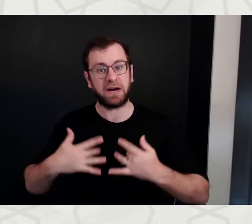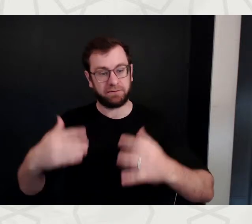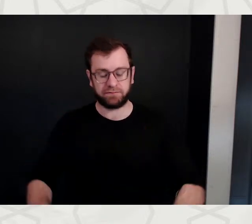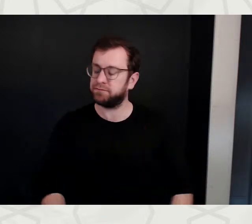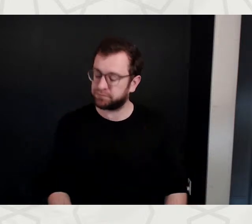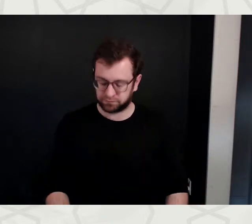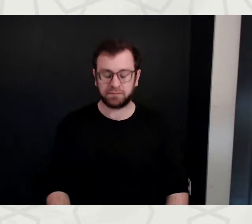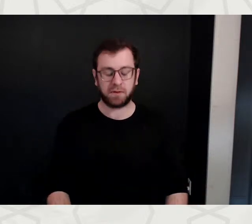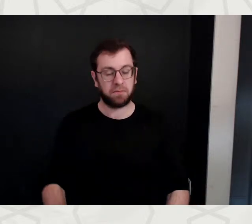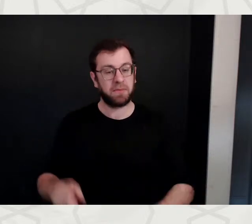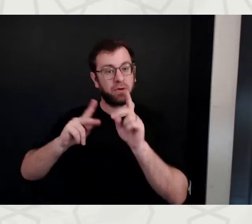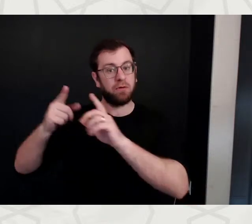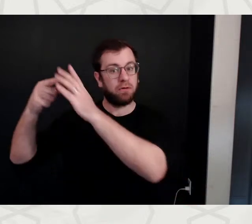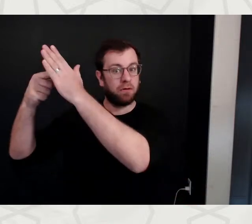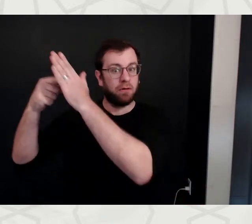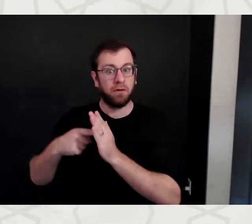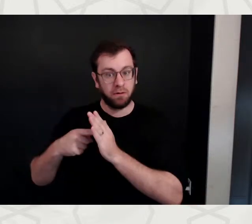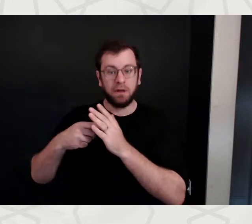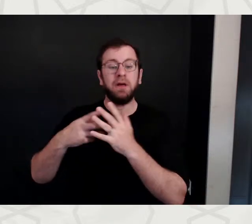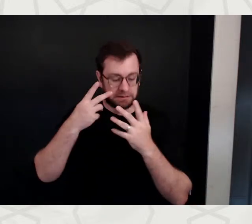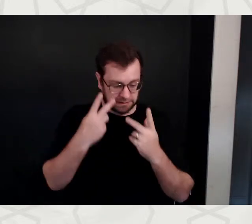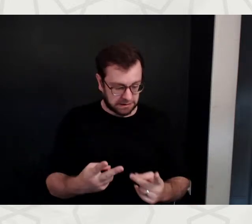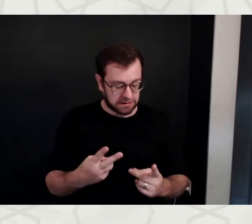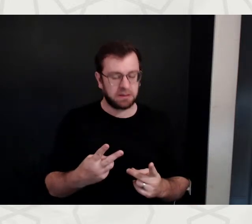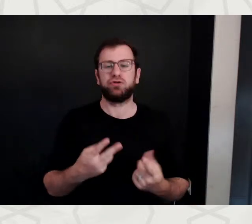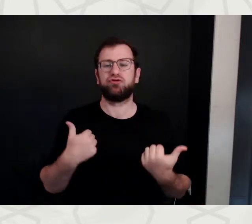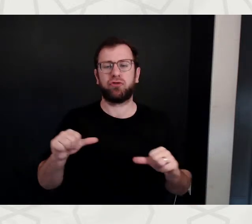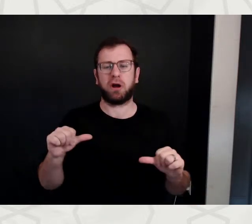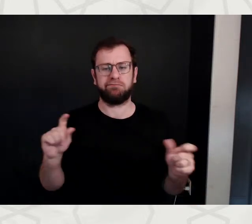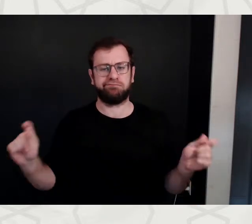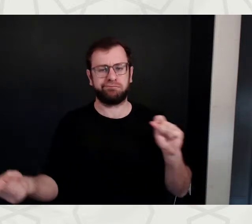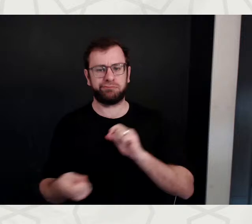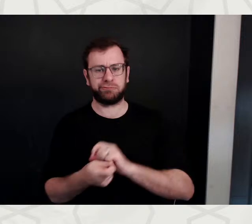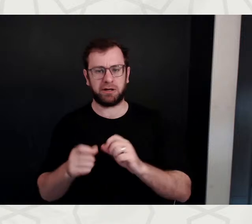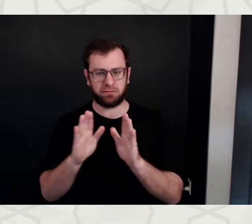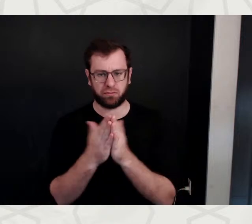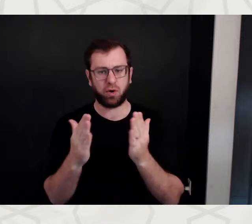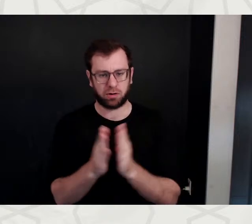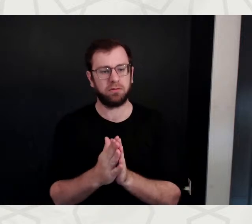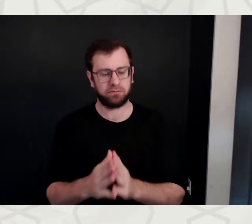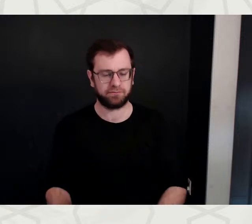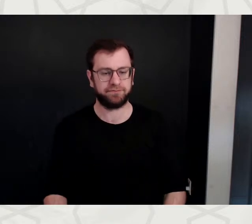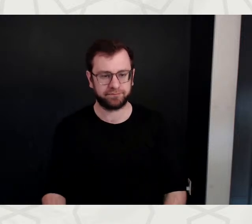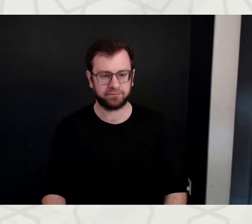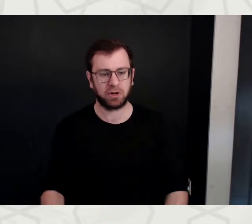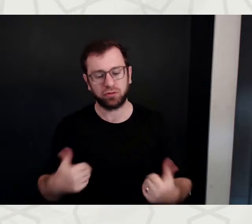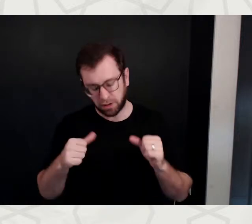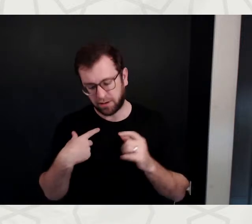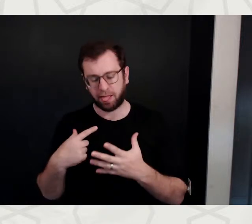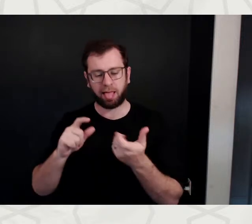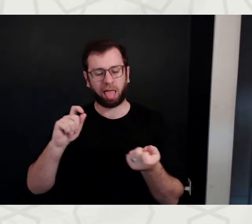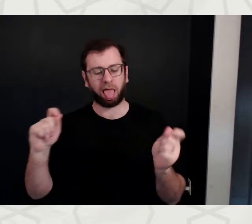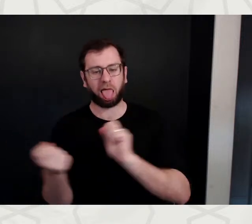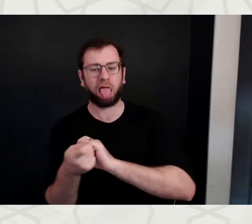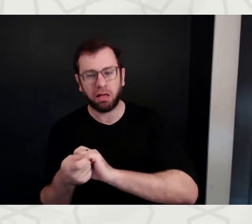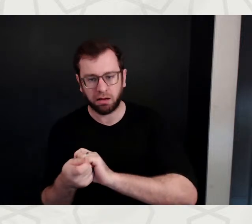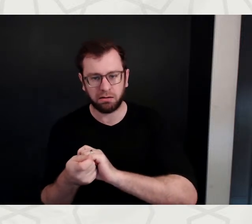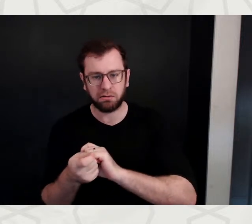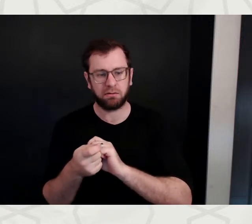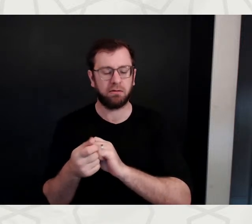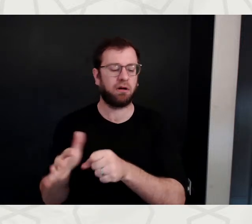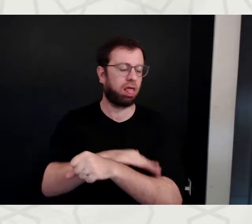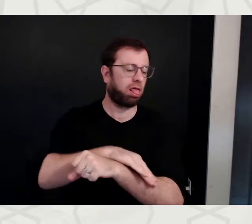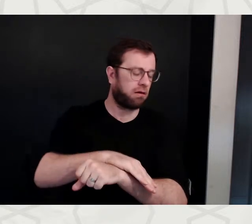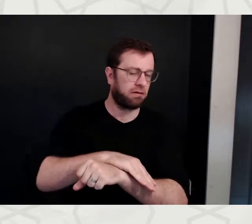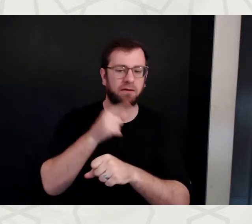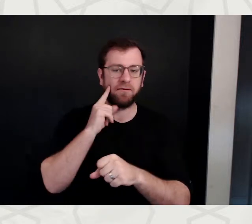to change the book. They have distorted revelation. They have covered up